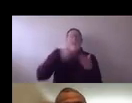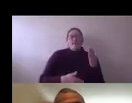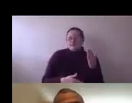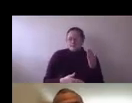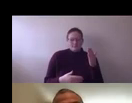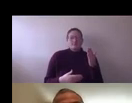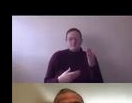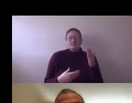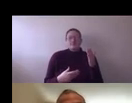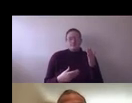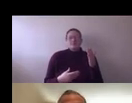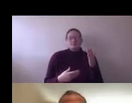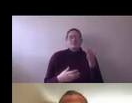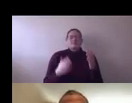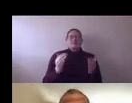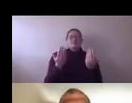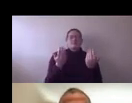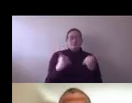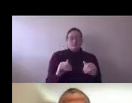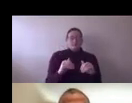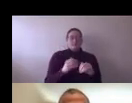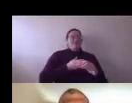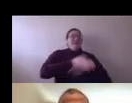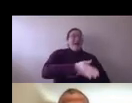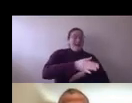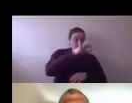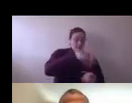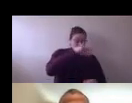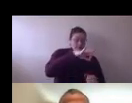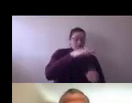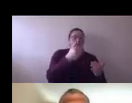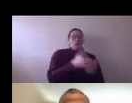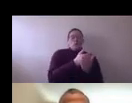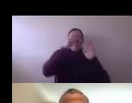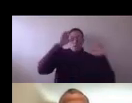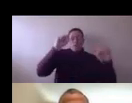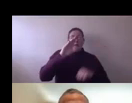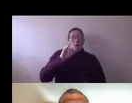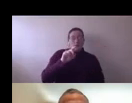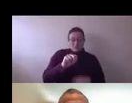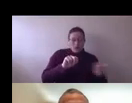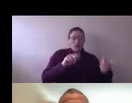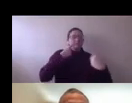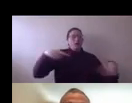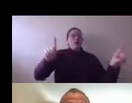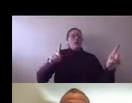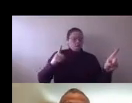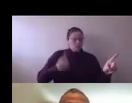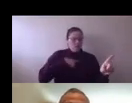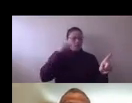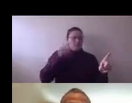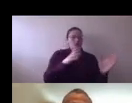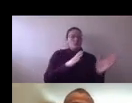And then even after the election of President Biden, he announced that we must prepare together